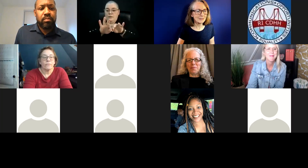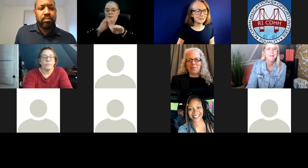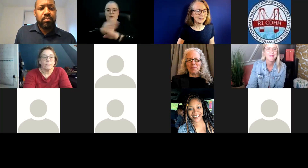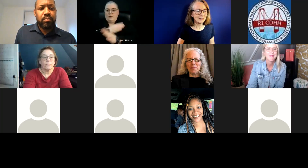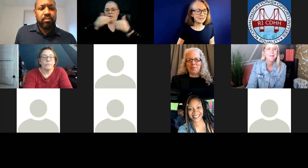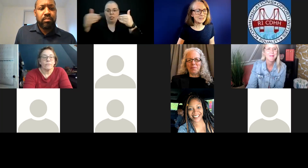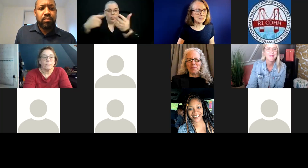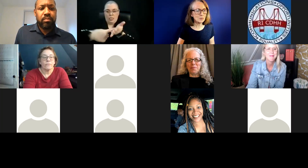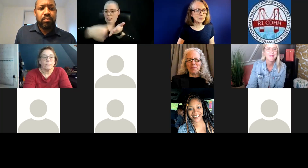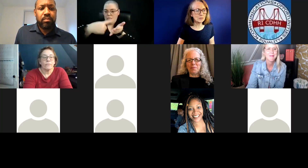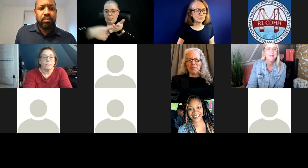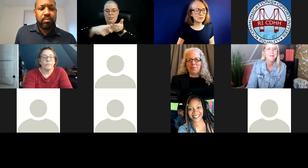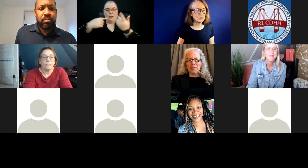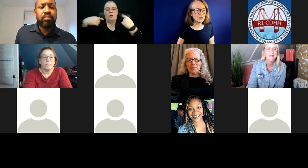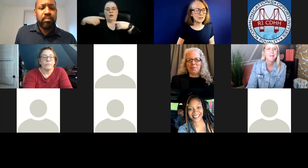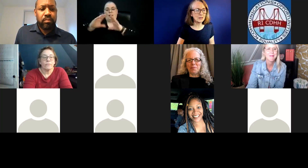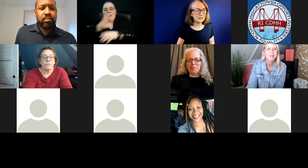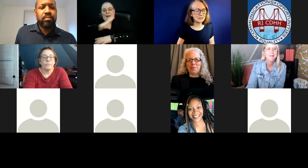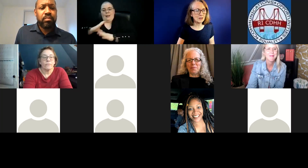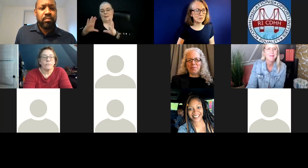I think it's important before we go ahead and talk about